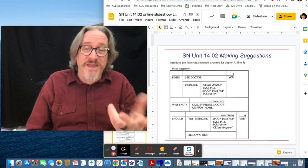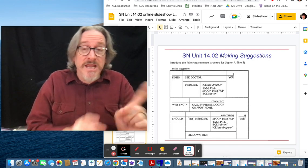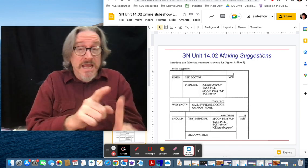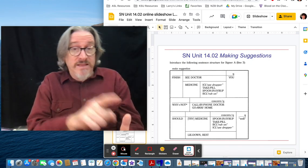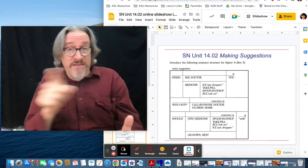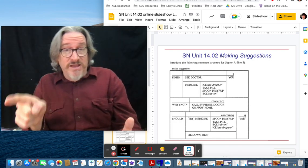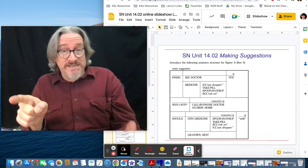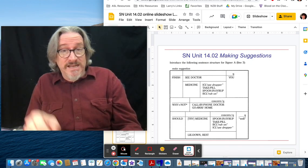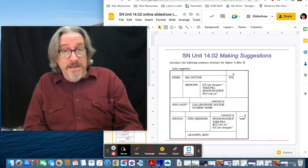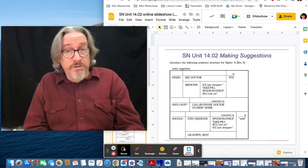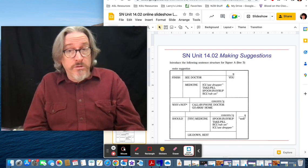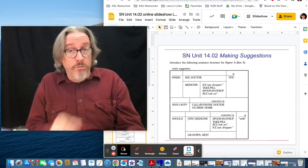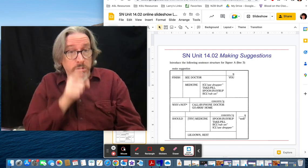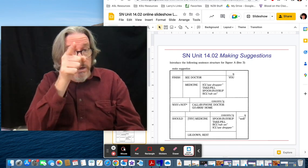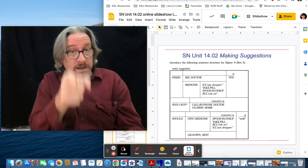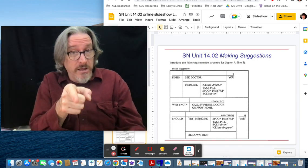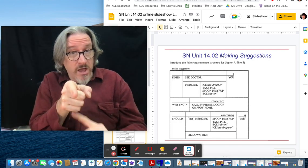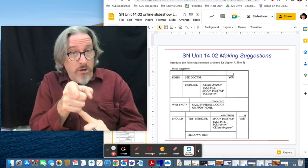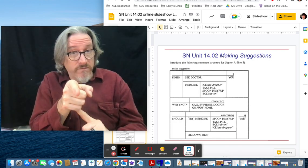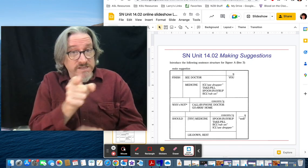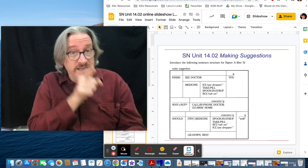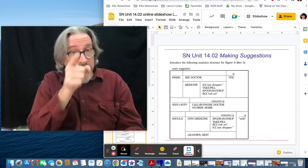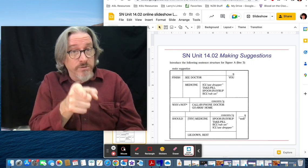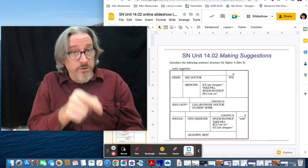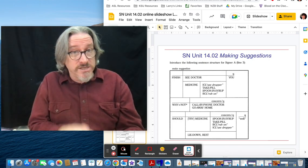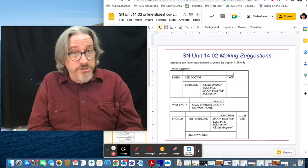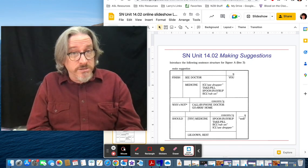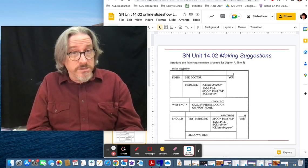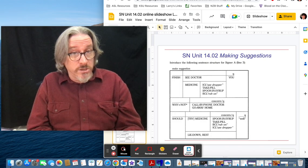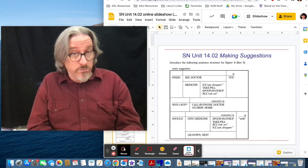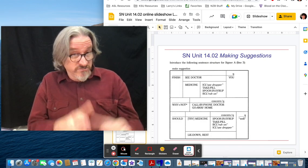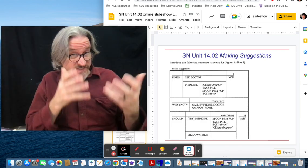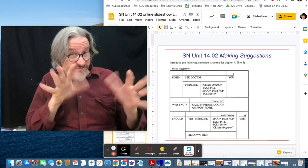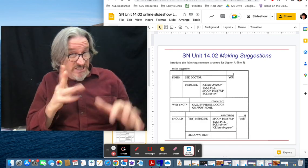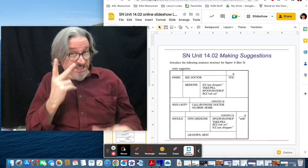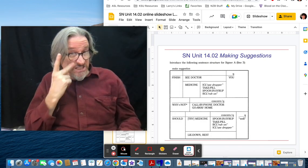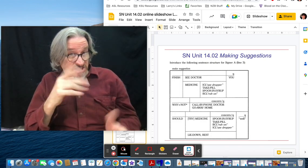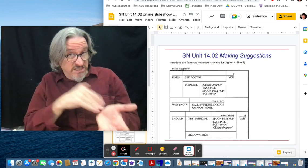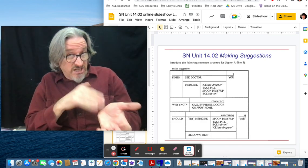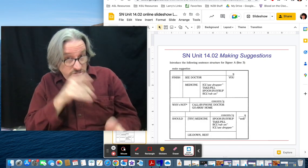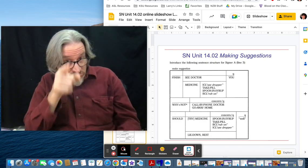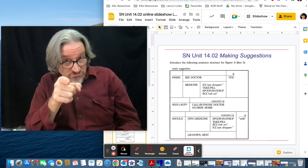And then they've got it set up where all of these can end with a question. So,